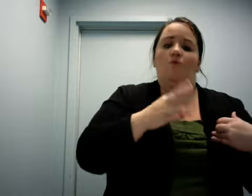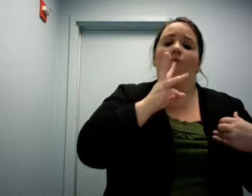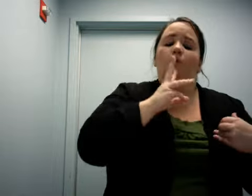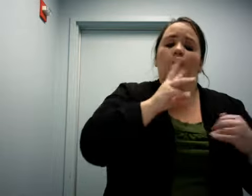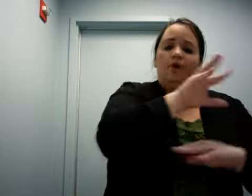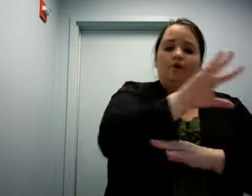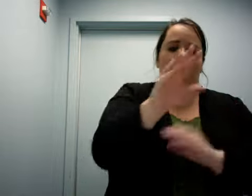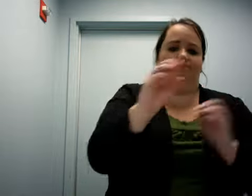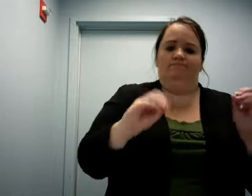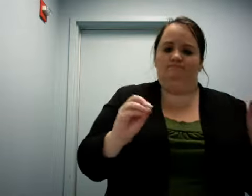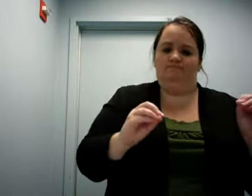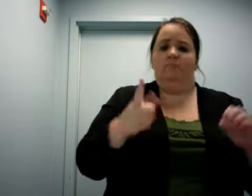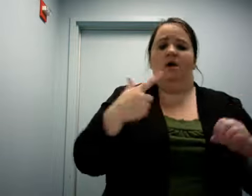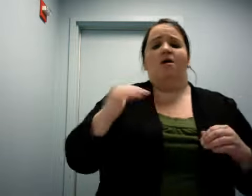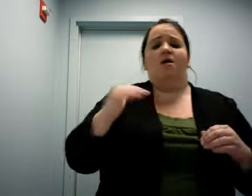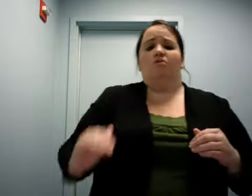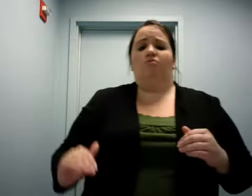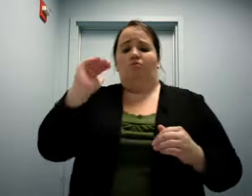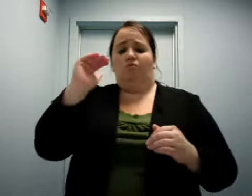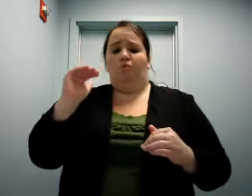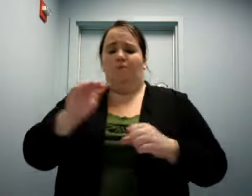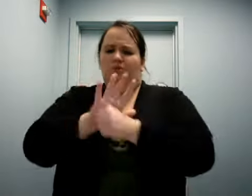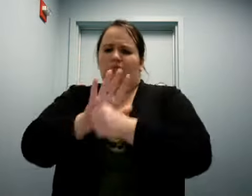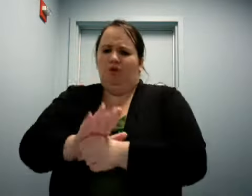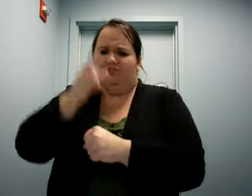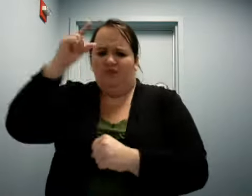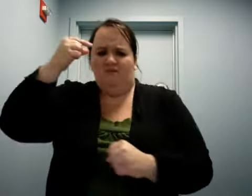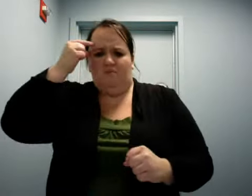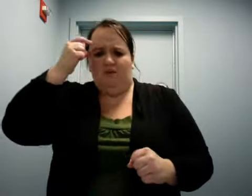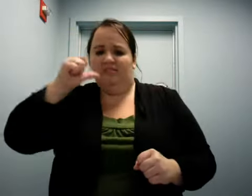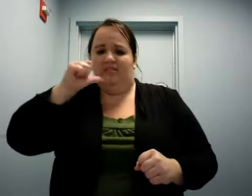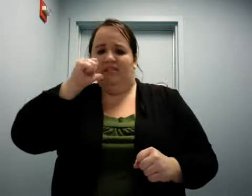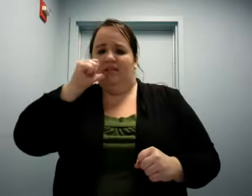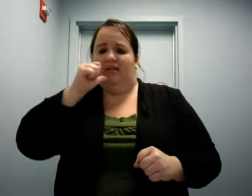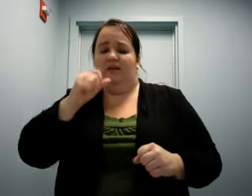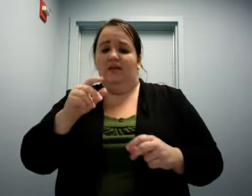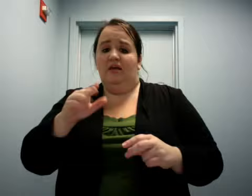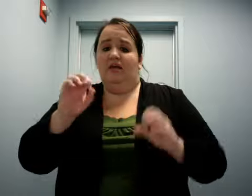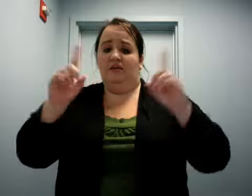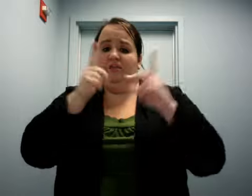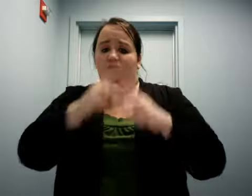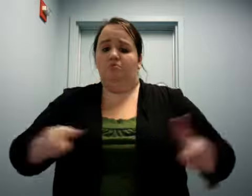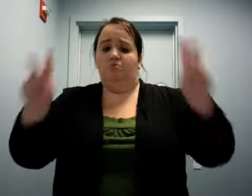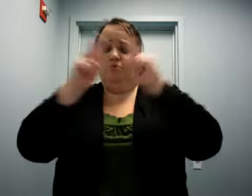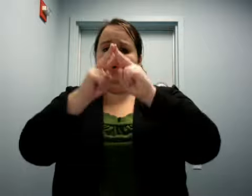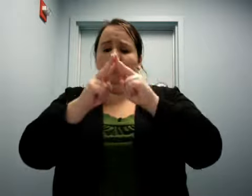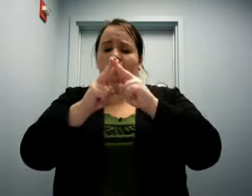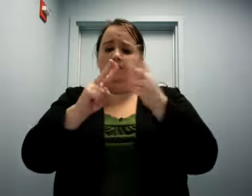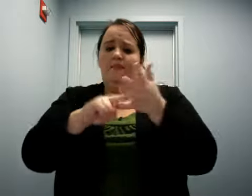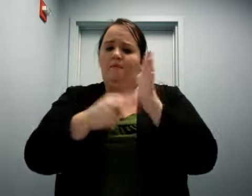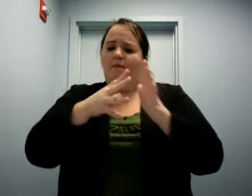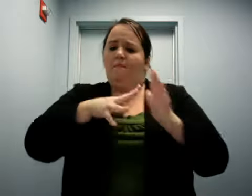governments that devalued education so that sometimes my parents would not pay their salaries. And so as a child, I saw jam